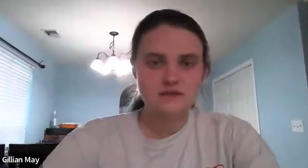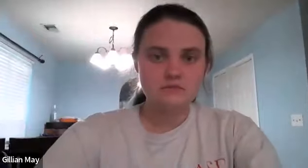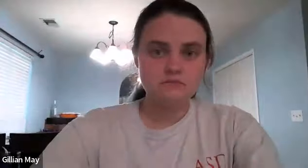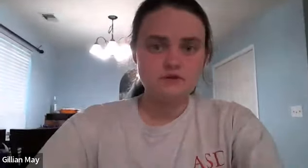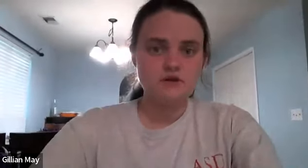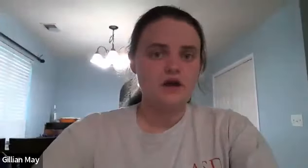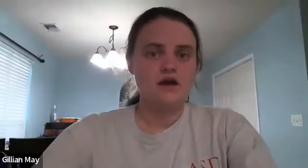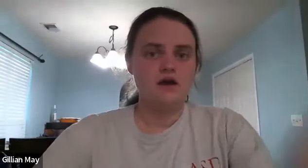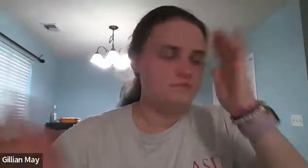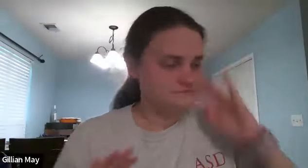help.